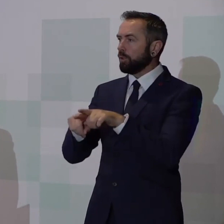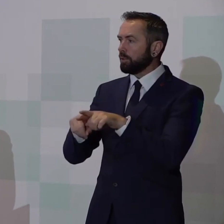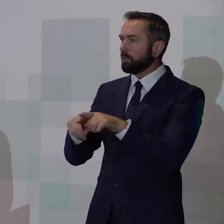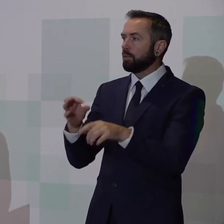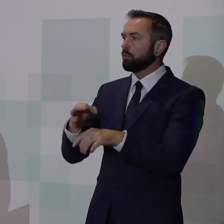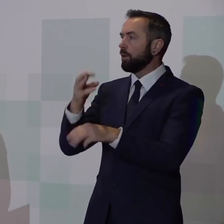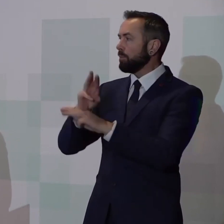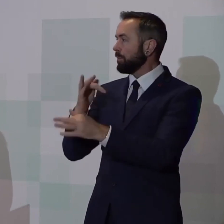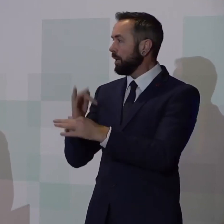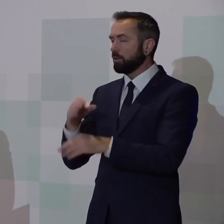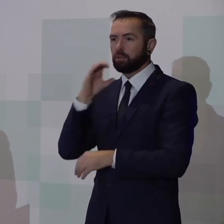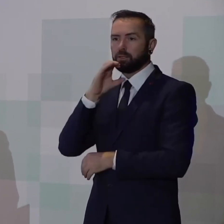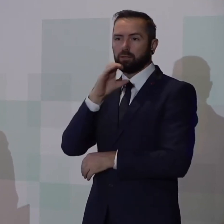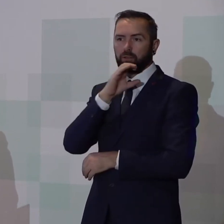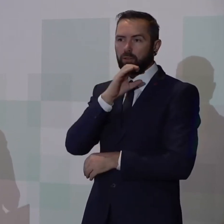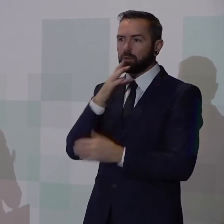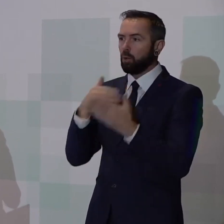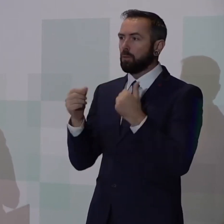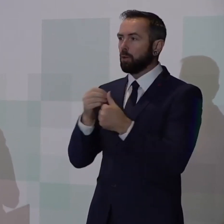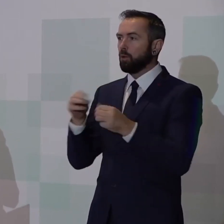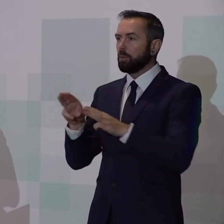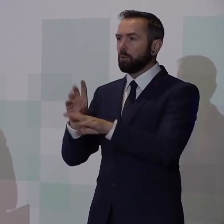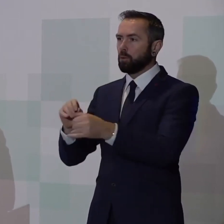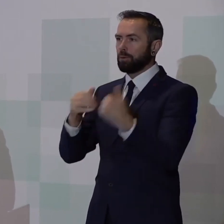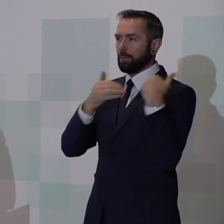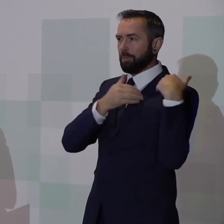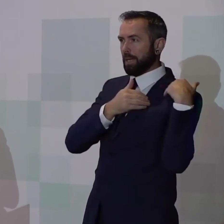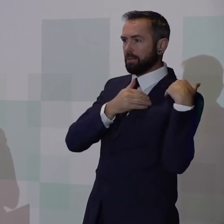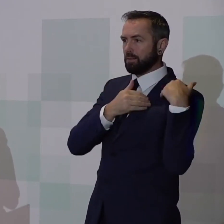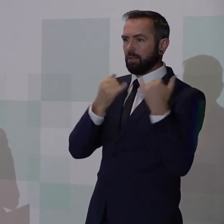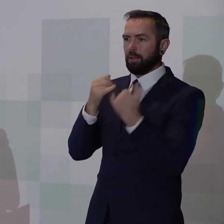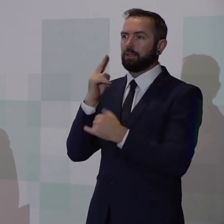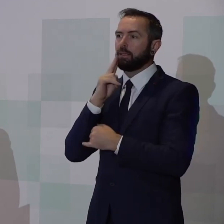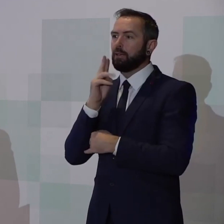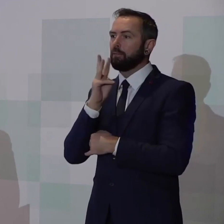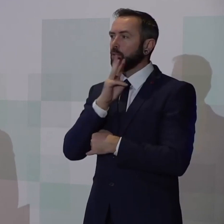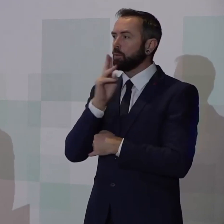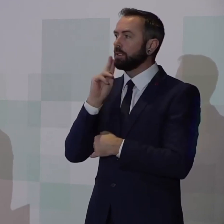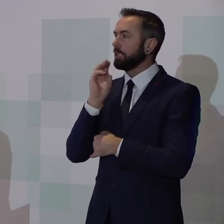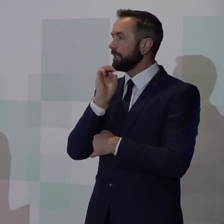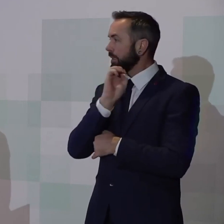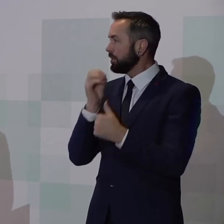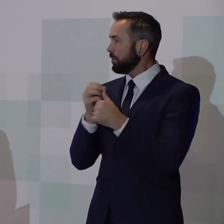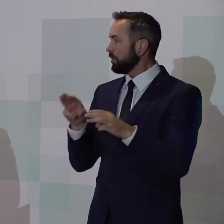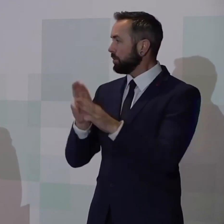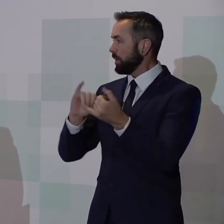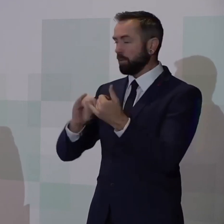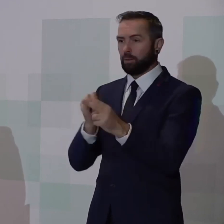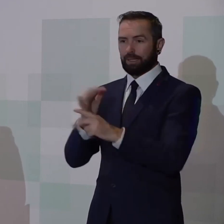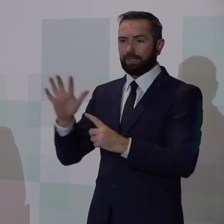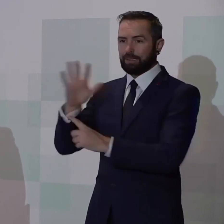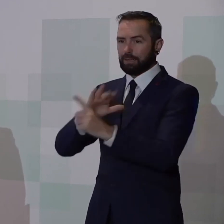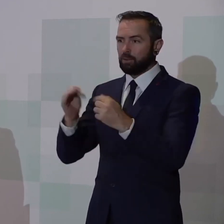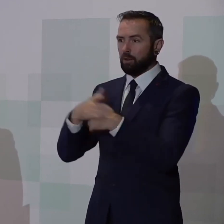grandparents, cousins? What about dependent others, maybe nephews, nieces, others who end up in a situation